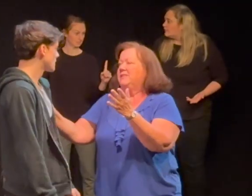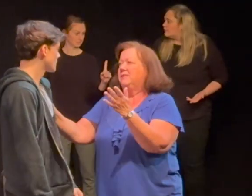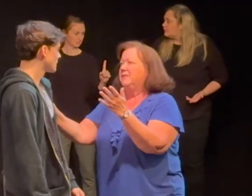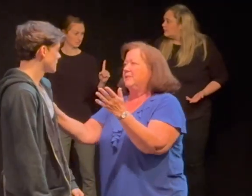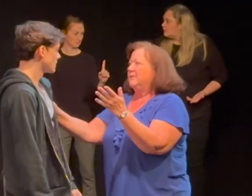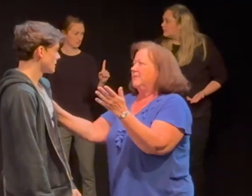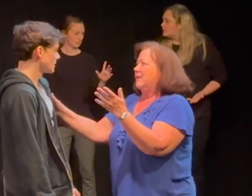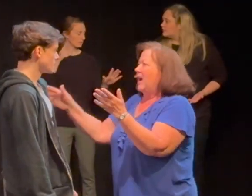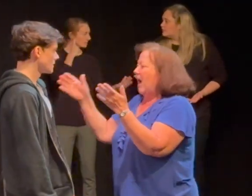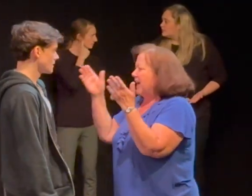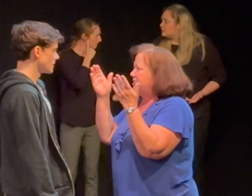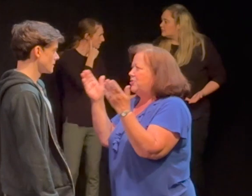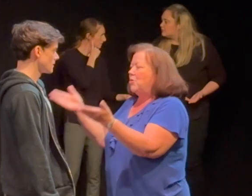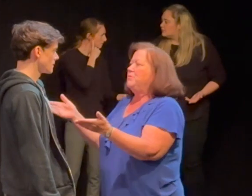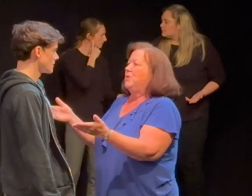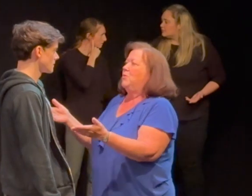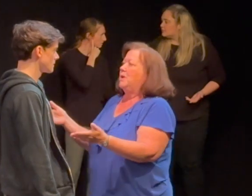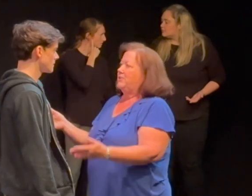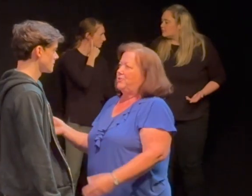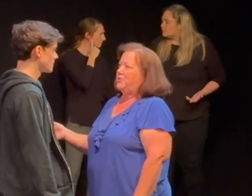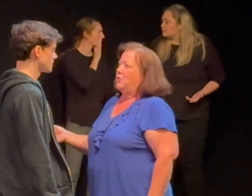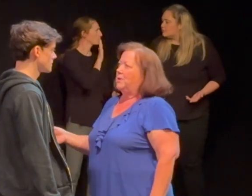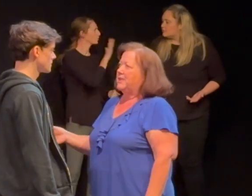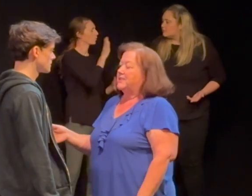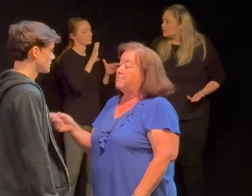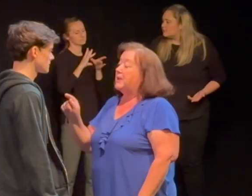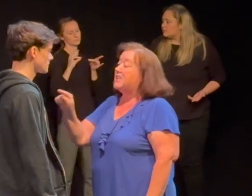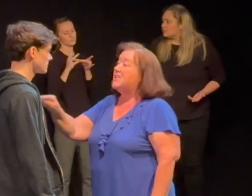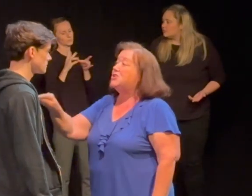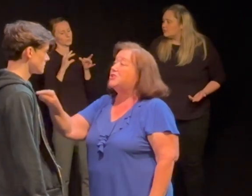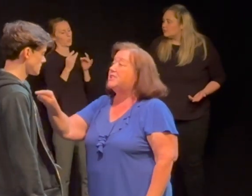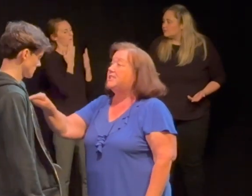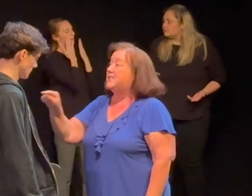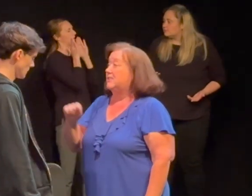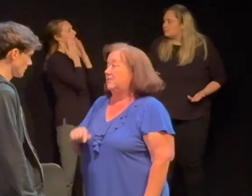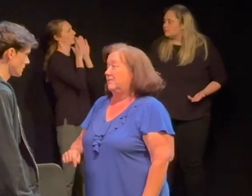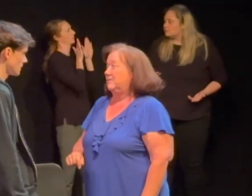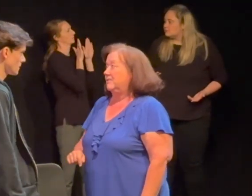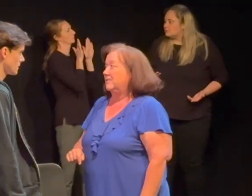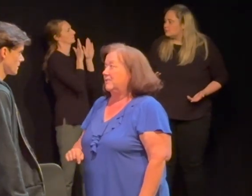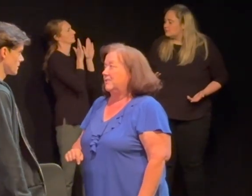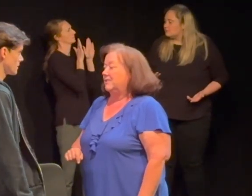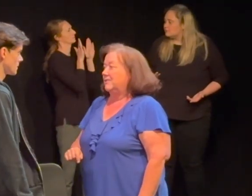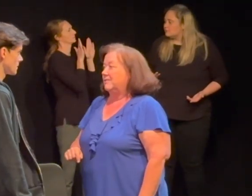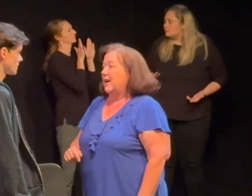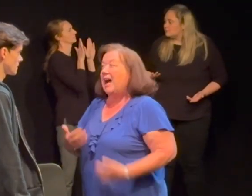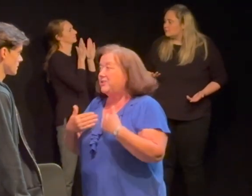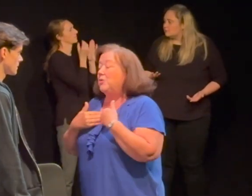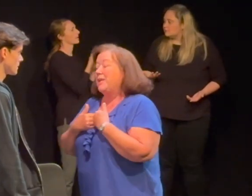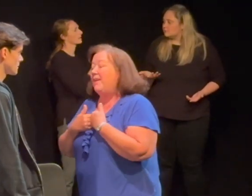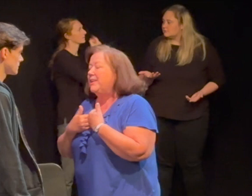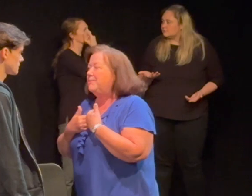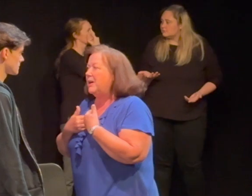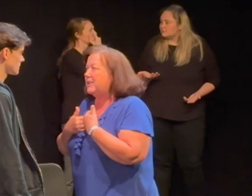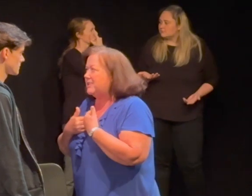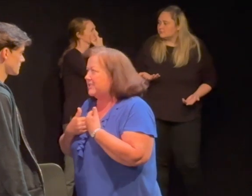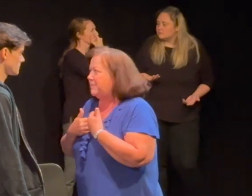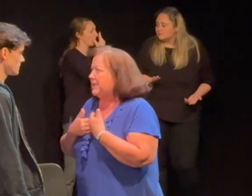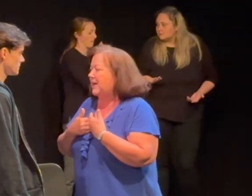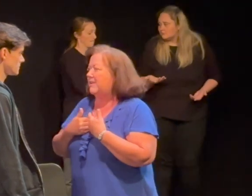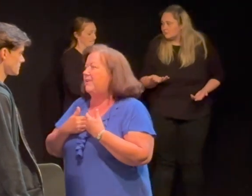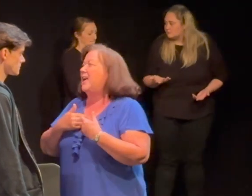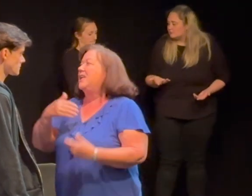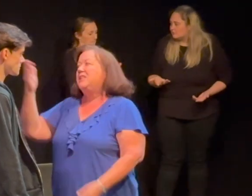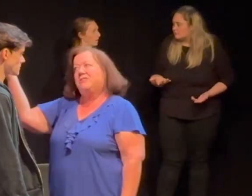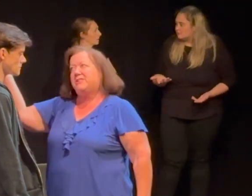Listen! I don't know what your story is, but here's the deal. I don't have any money to